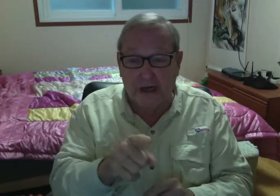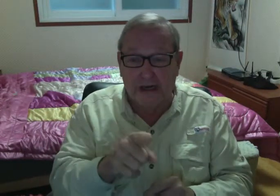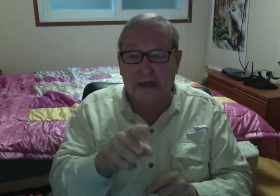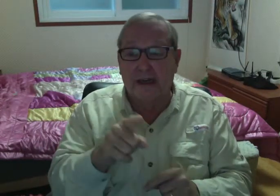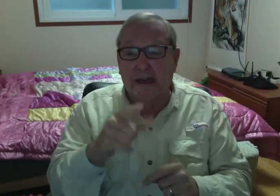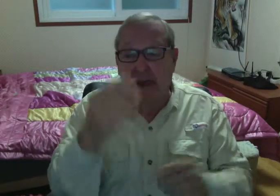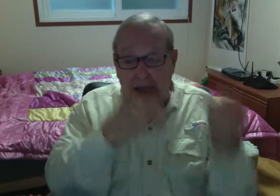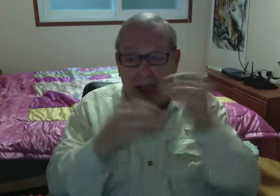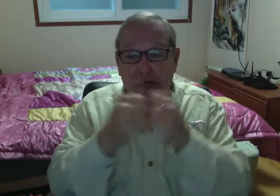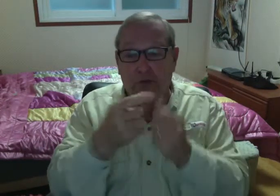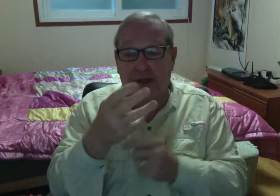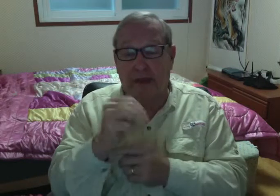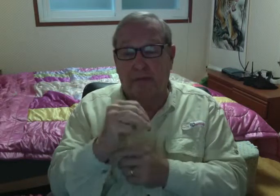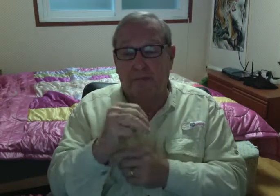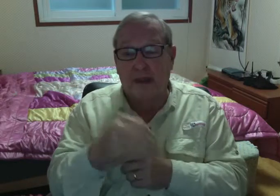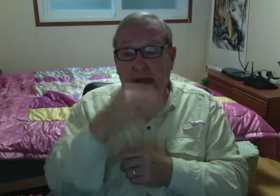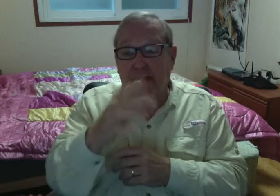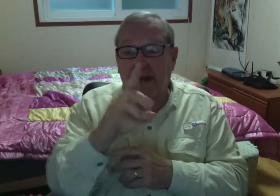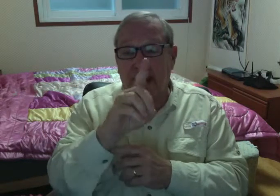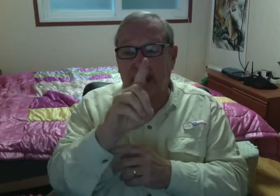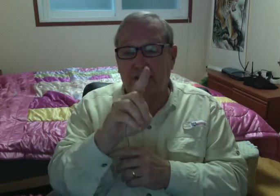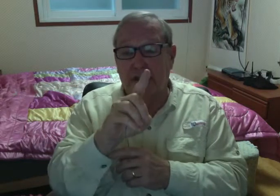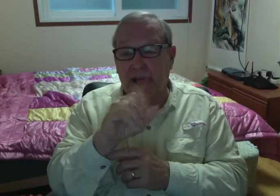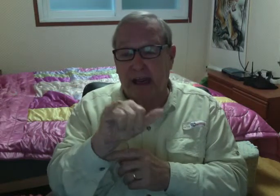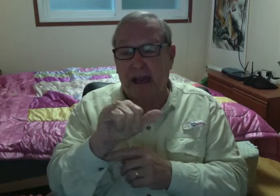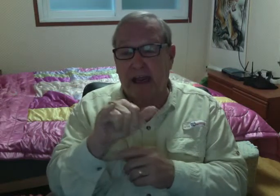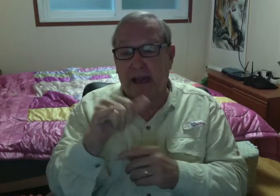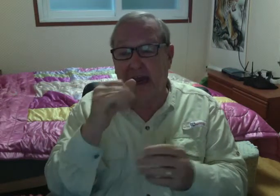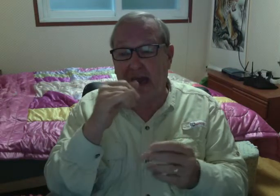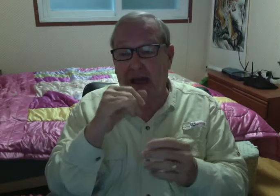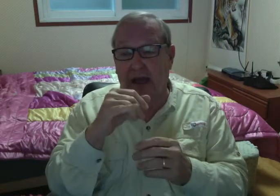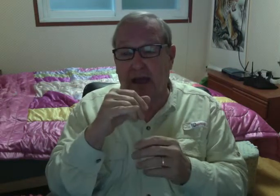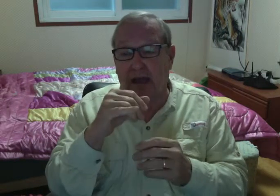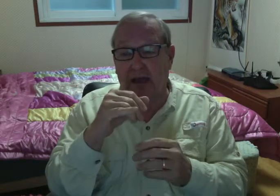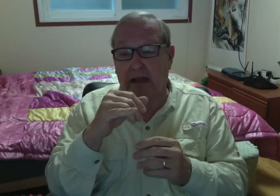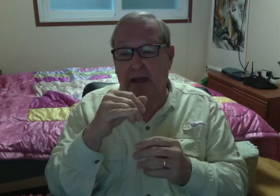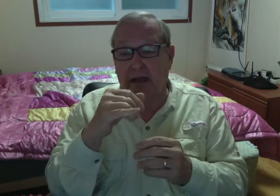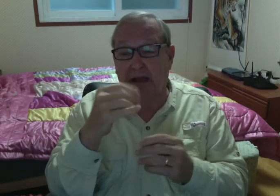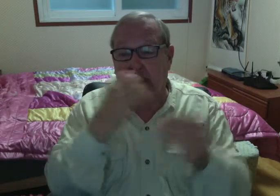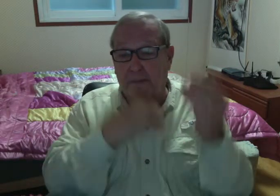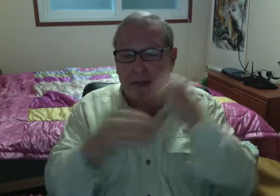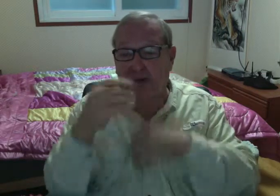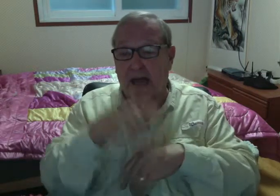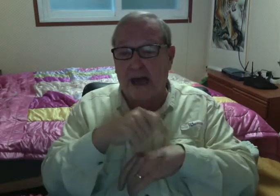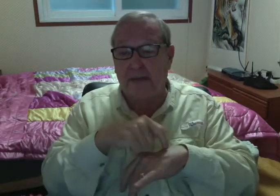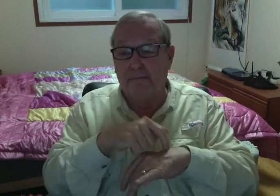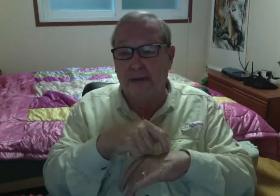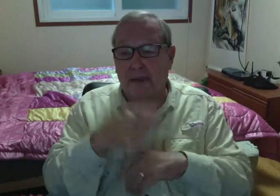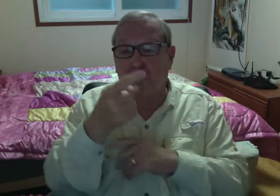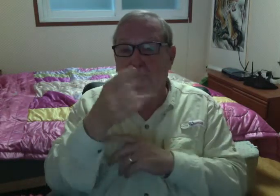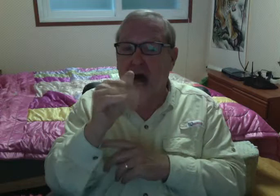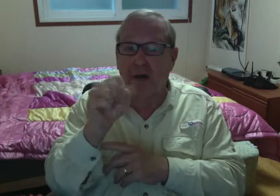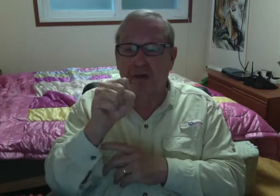day, at mealtime, Thomas was not there. There were 10 of the disciples there.